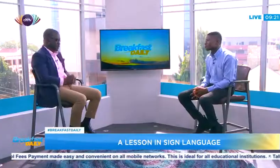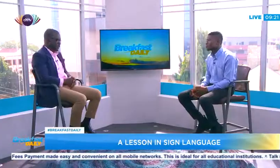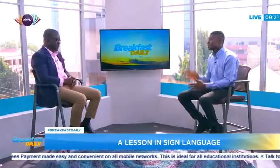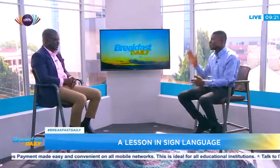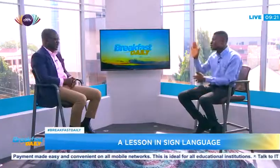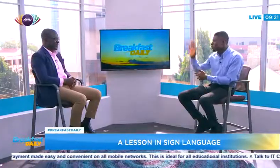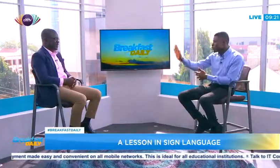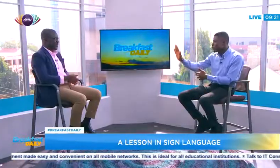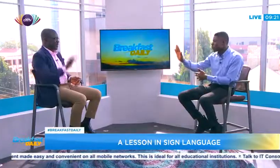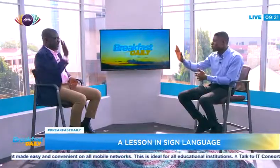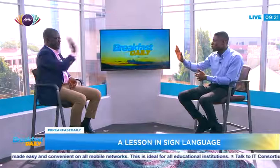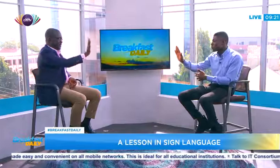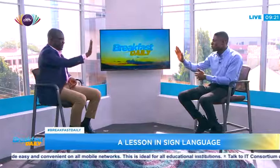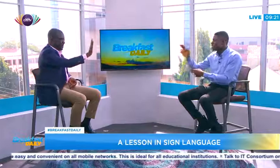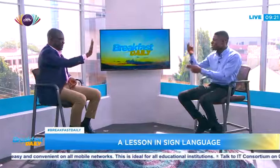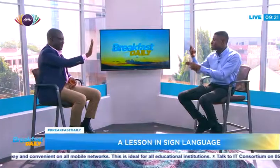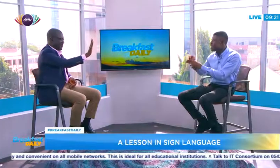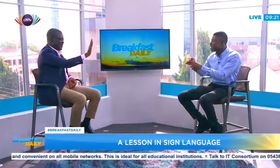again. Your name.